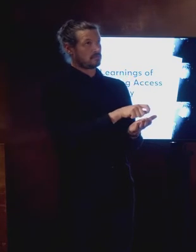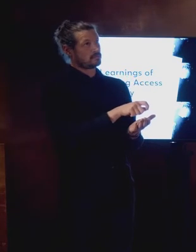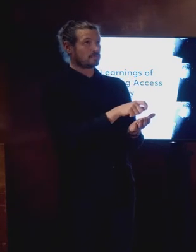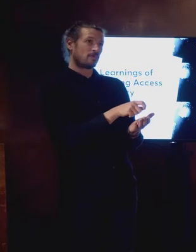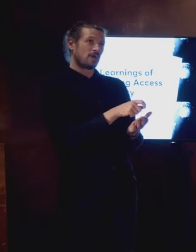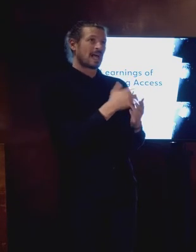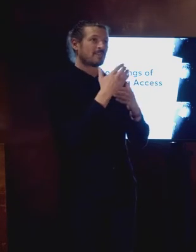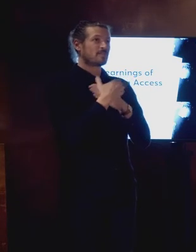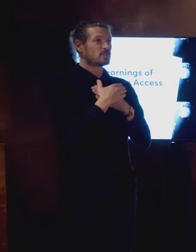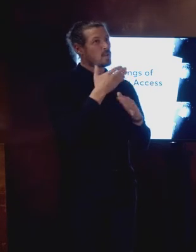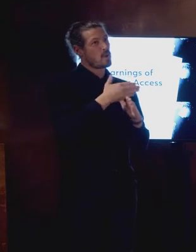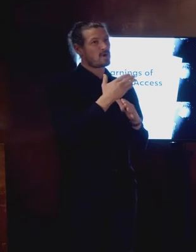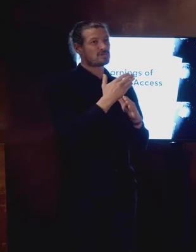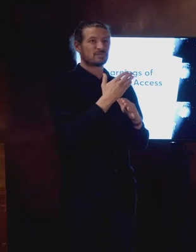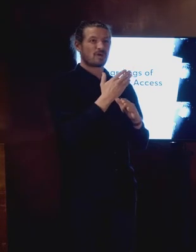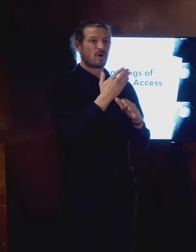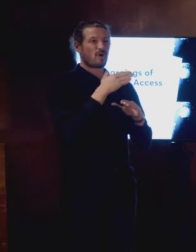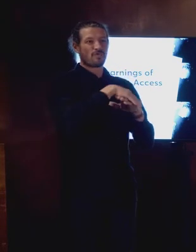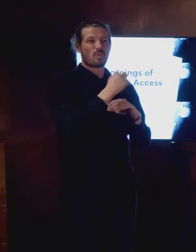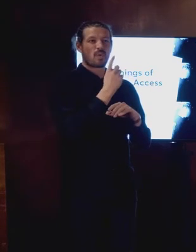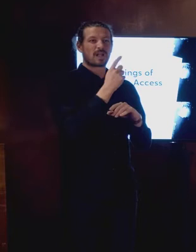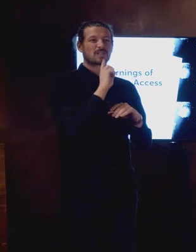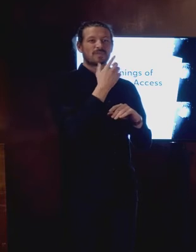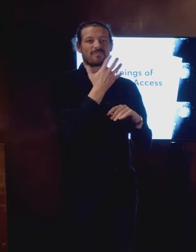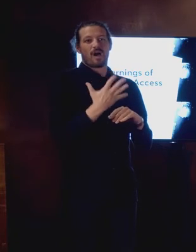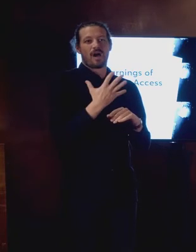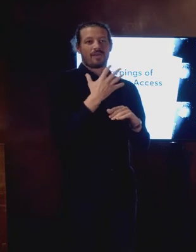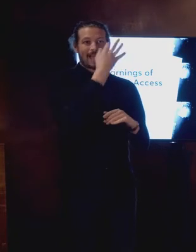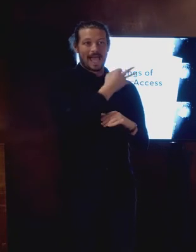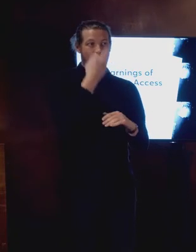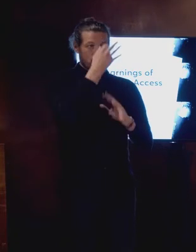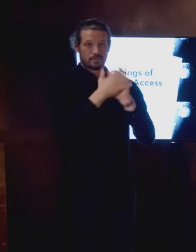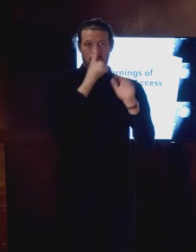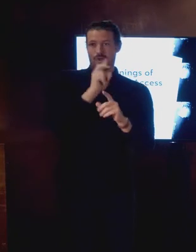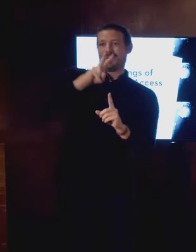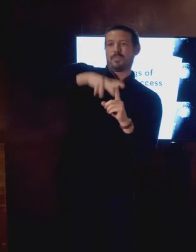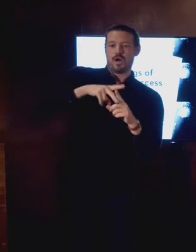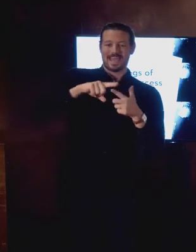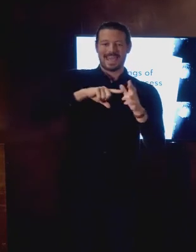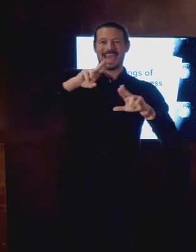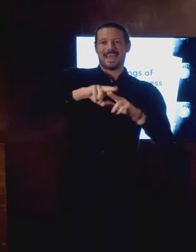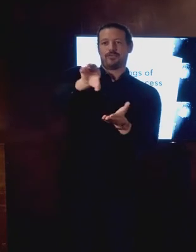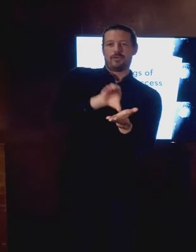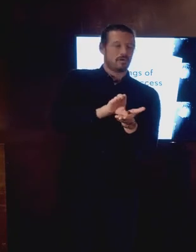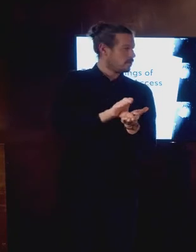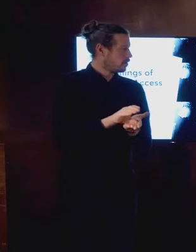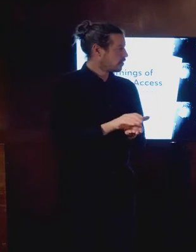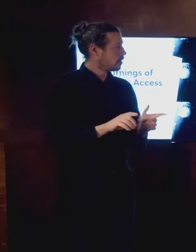105 hours, we were able to access funding to help pay for an interpreter. That's through